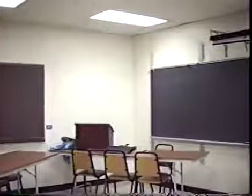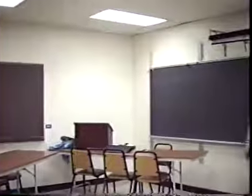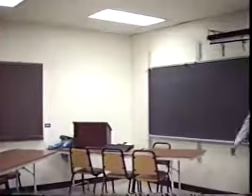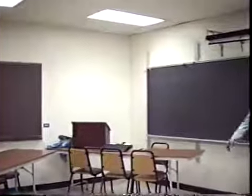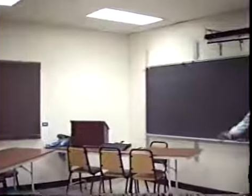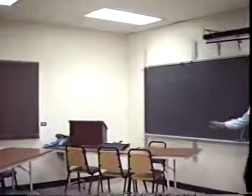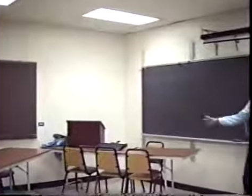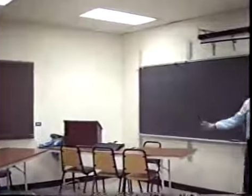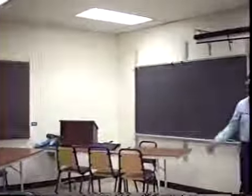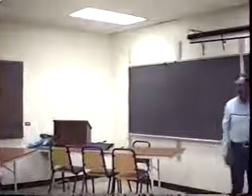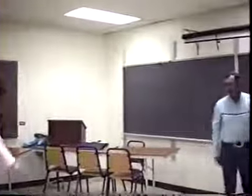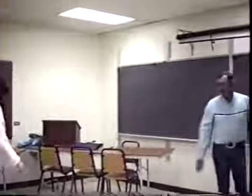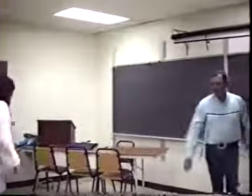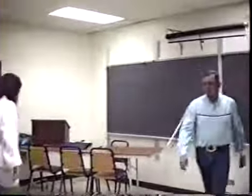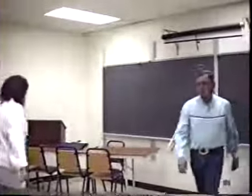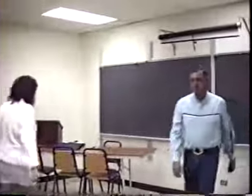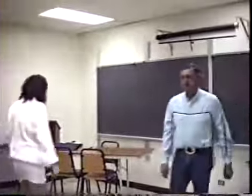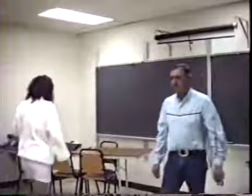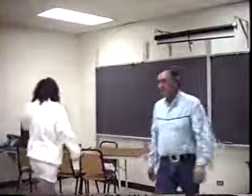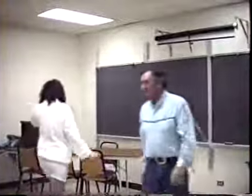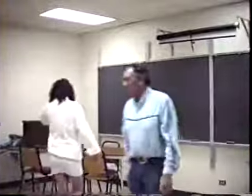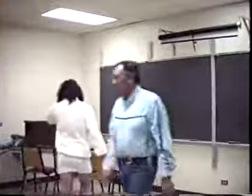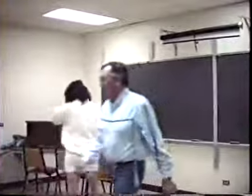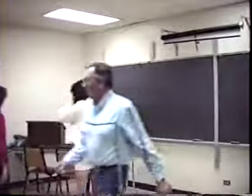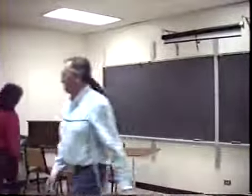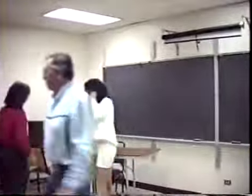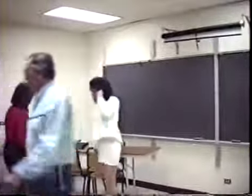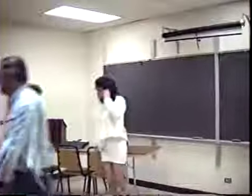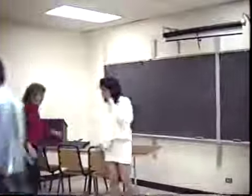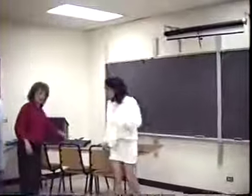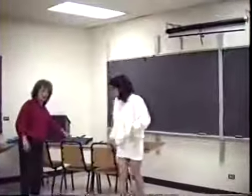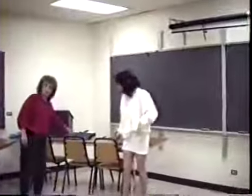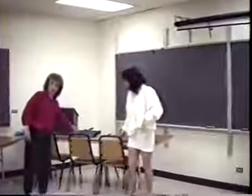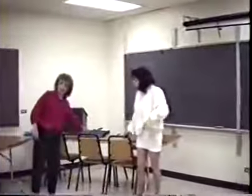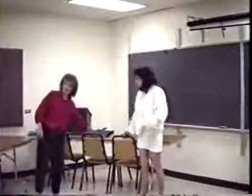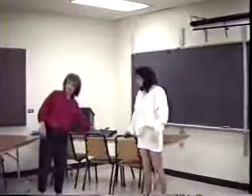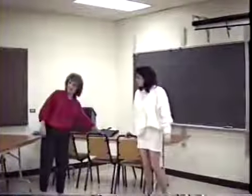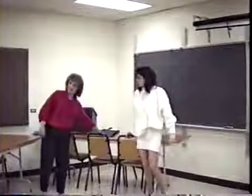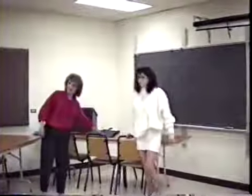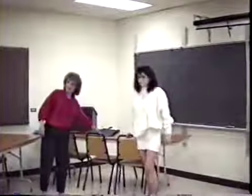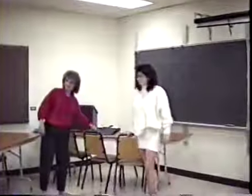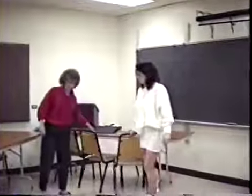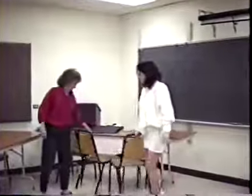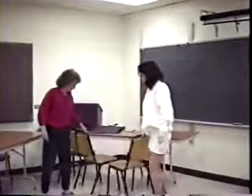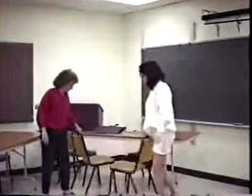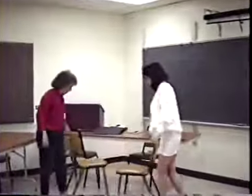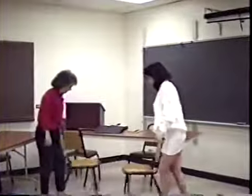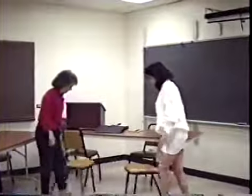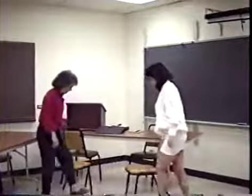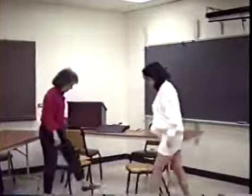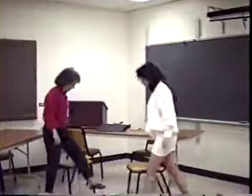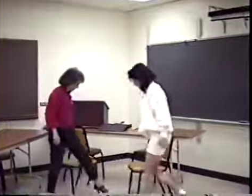used. Get where you're comfortable, but So can she interpret as I yeah, say? whatever we can both work it out.